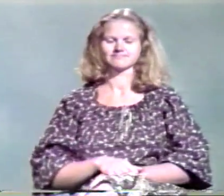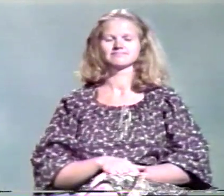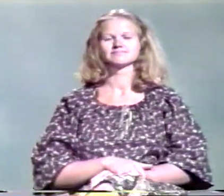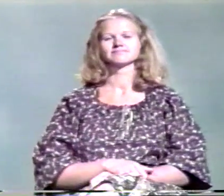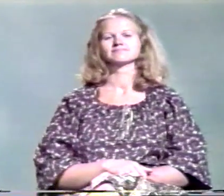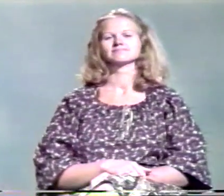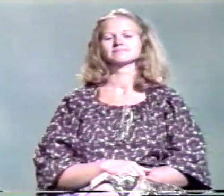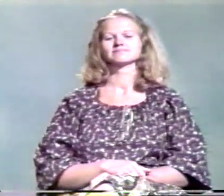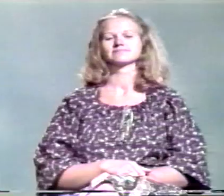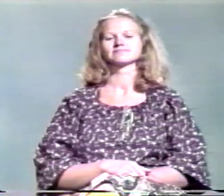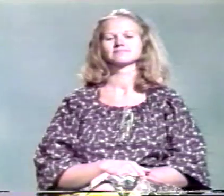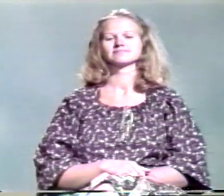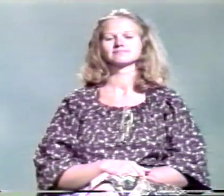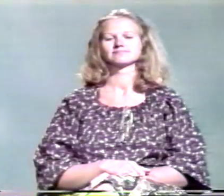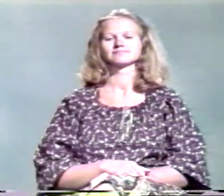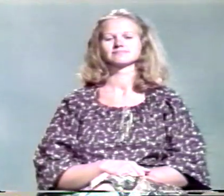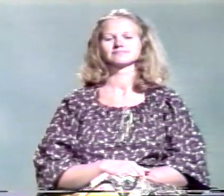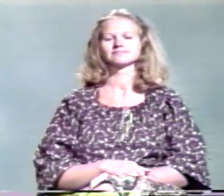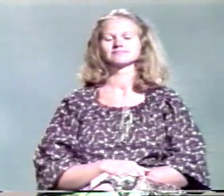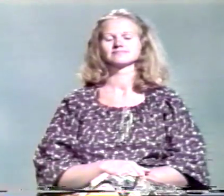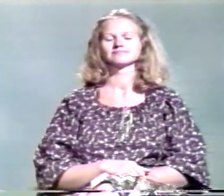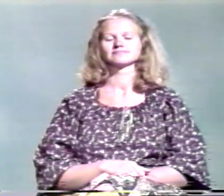It was all over. I sat still and would endure it.